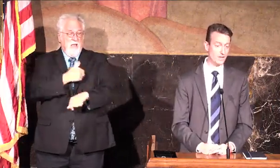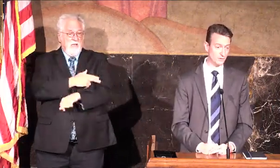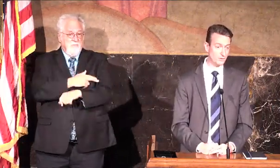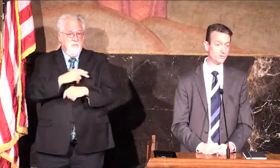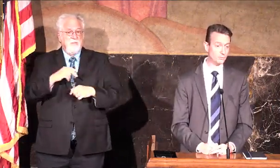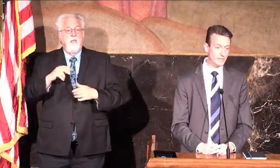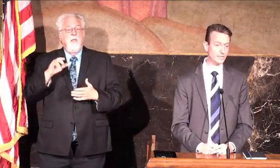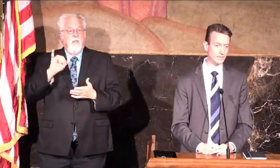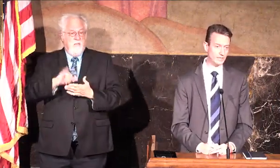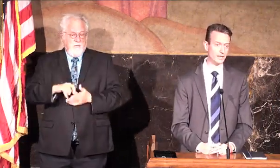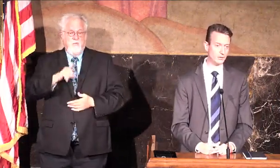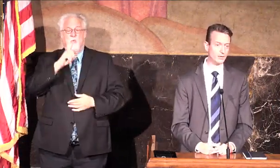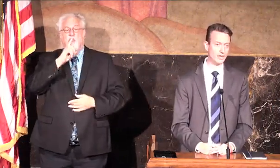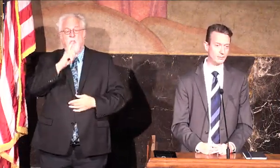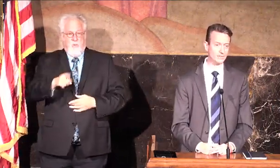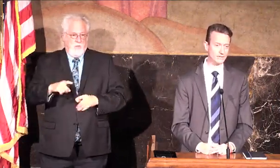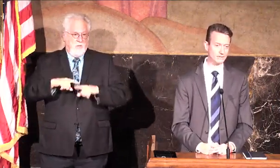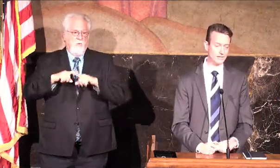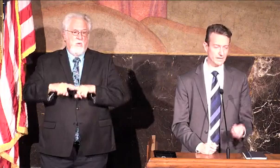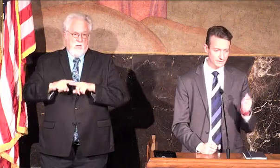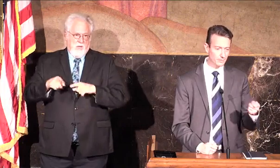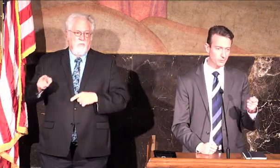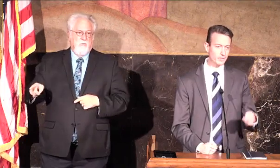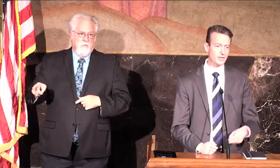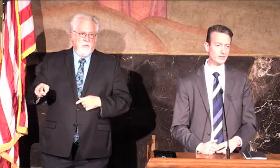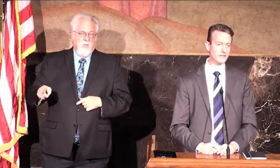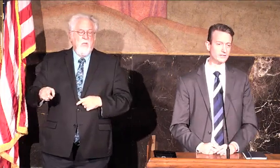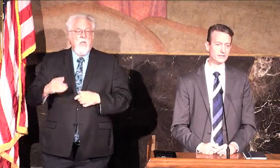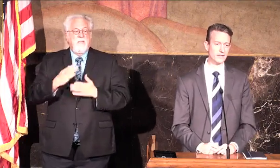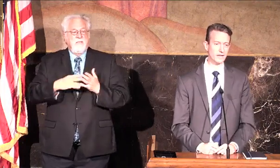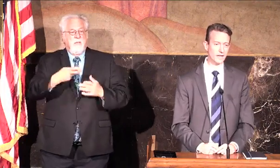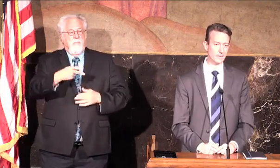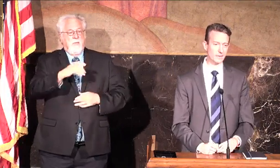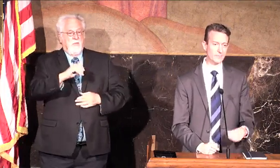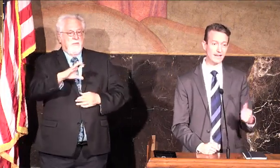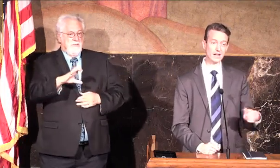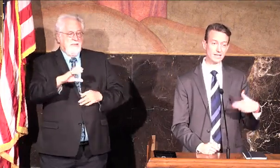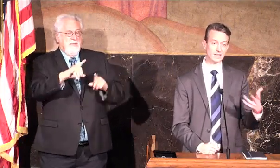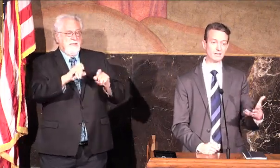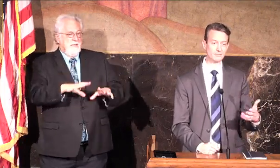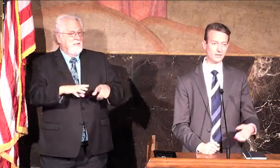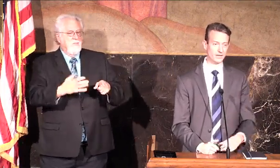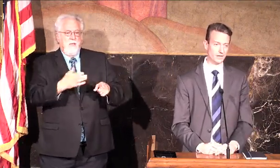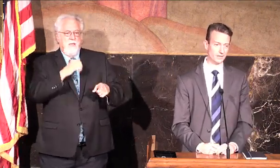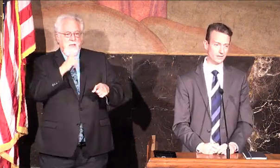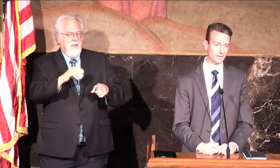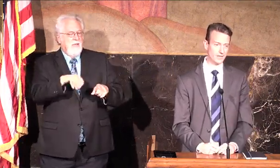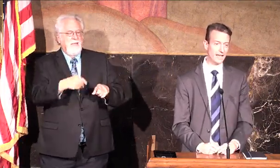tests, those are really reliable tests. Some of the point-of-care tests may not